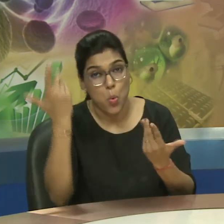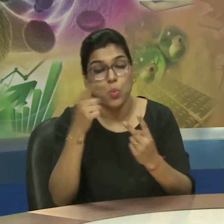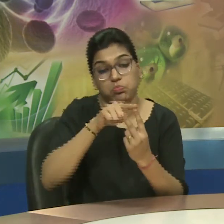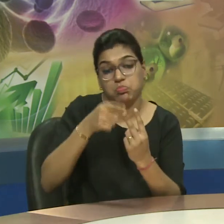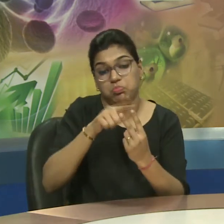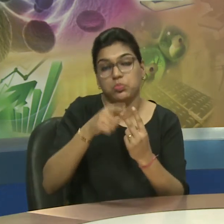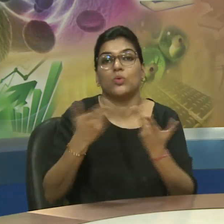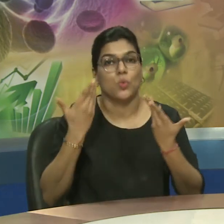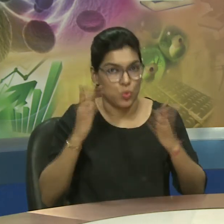uncertain.